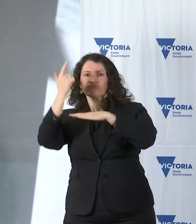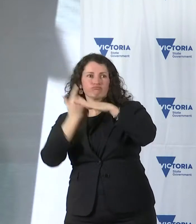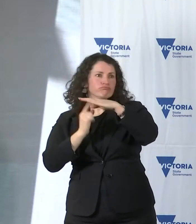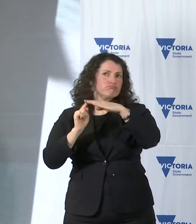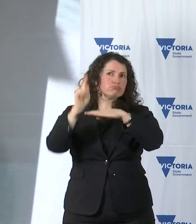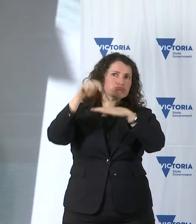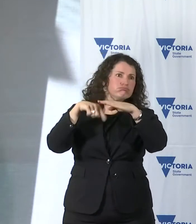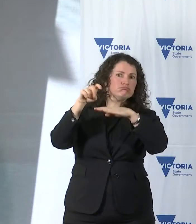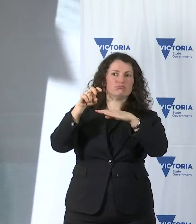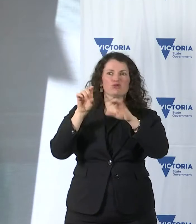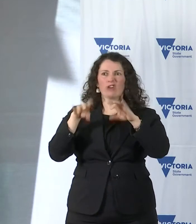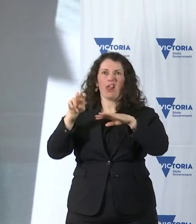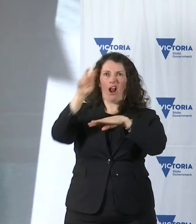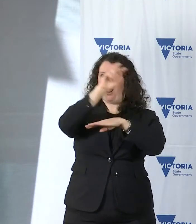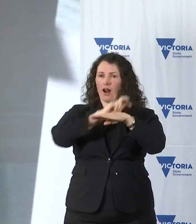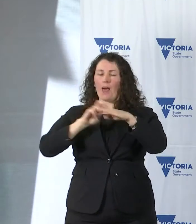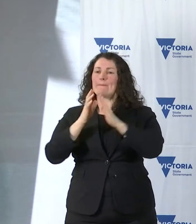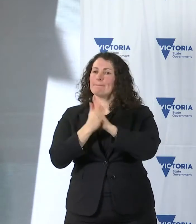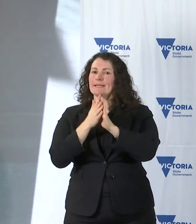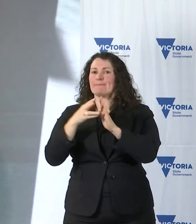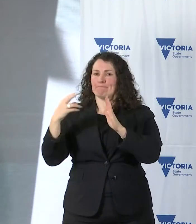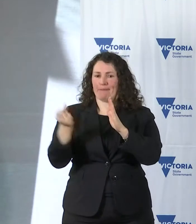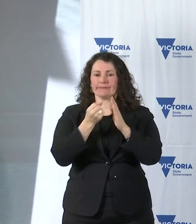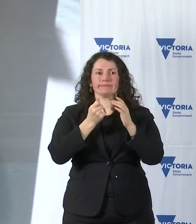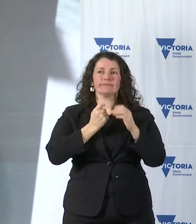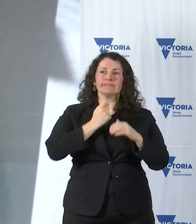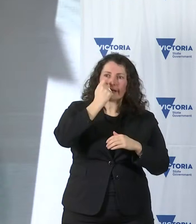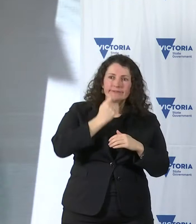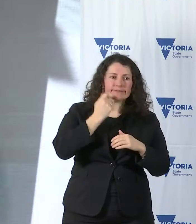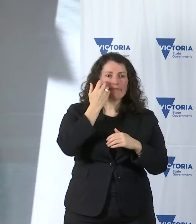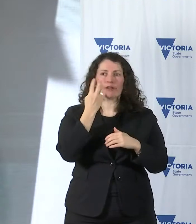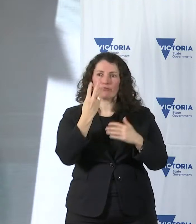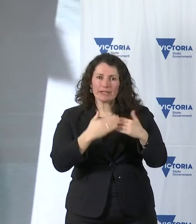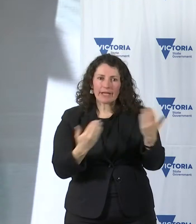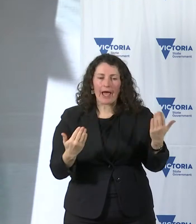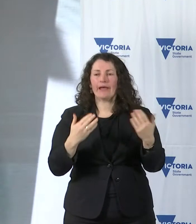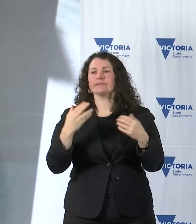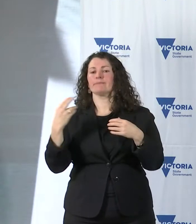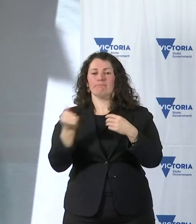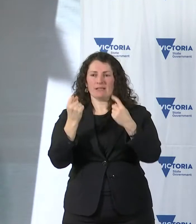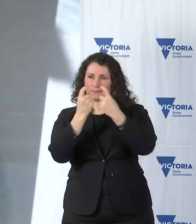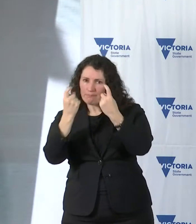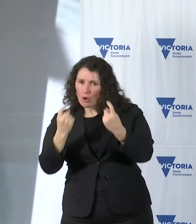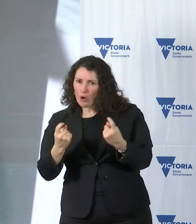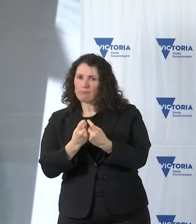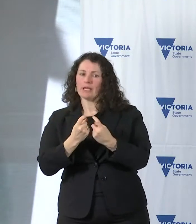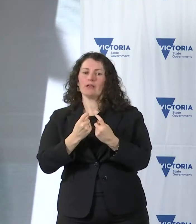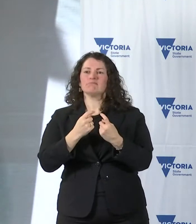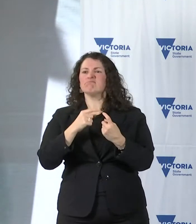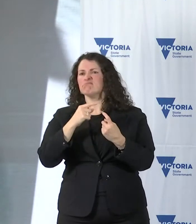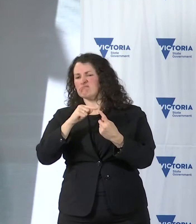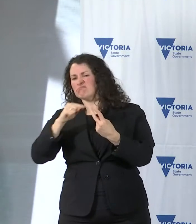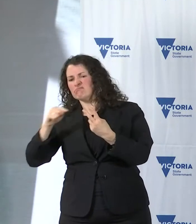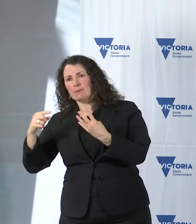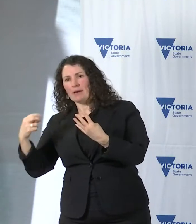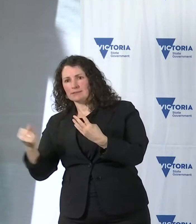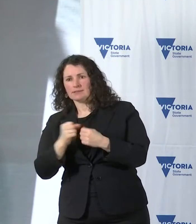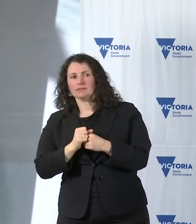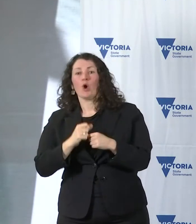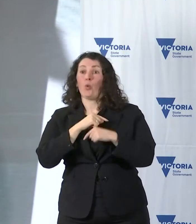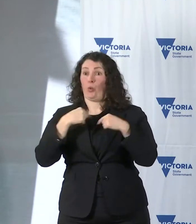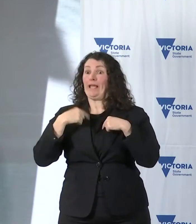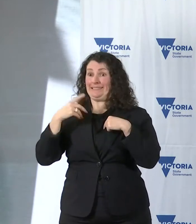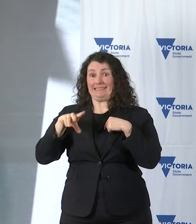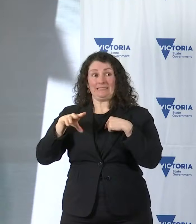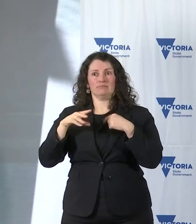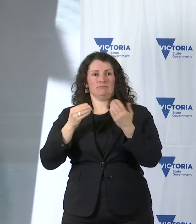this issue on the agenda for National Cabinet this week, which we welcome. There is, of course, a difference between the number of